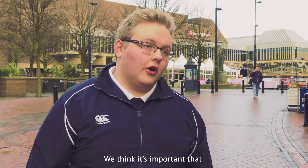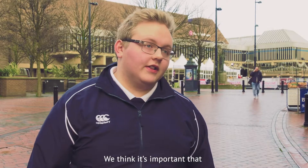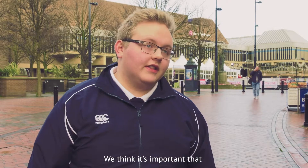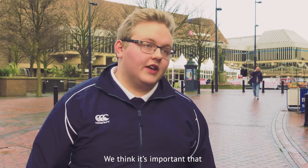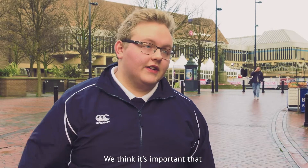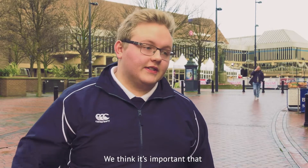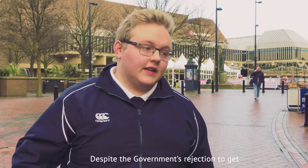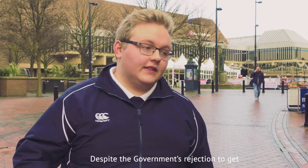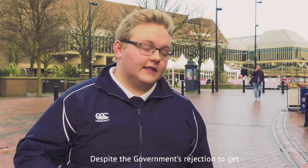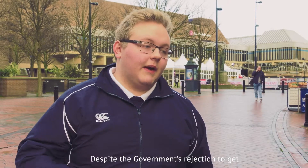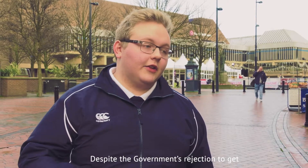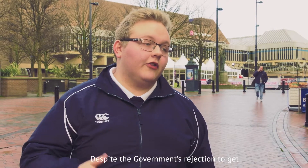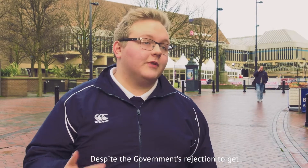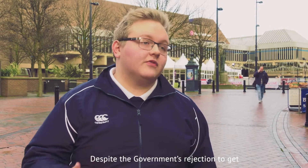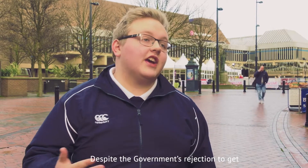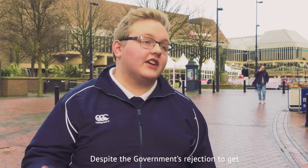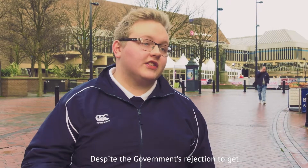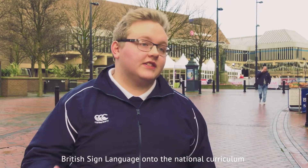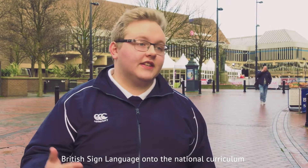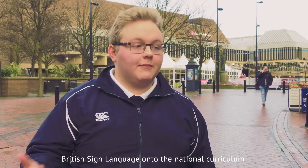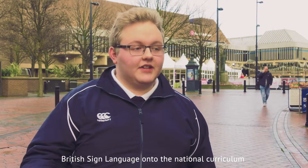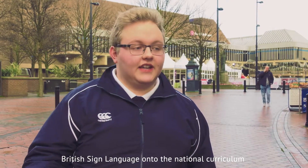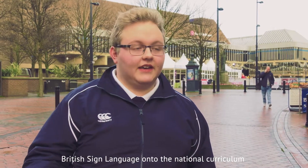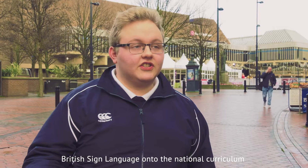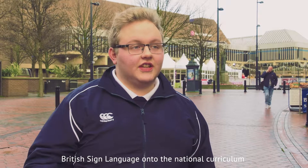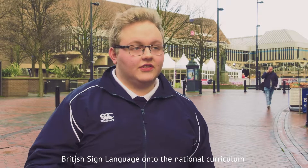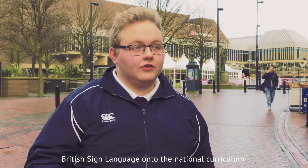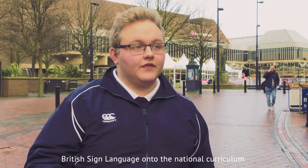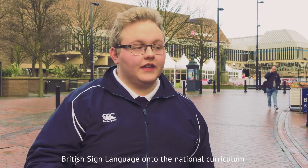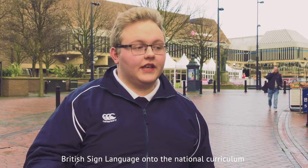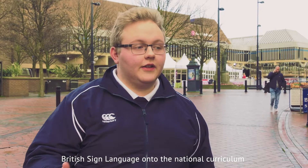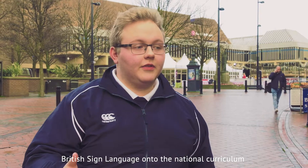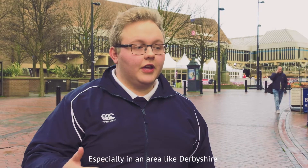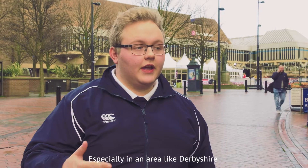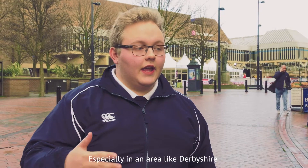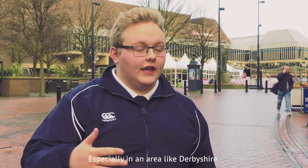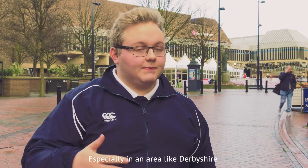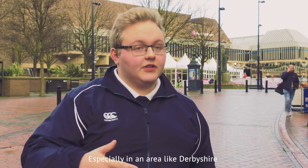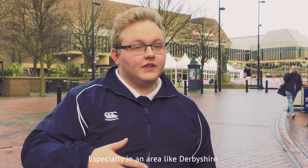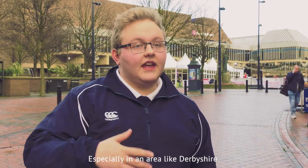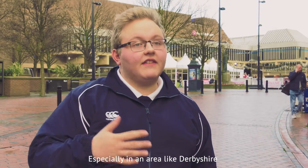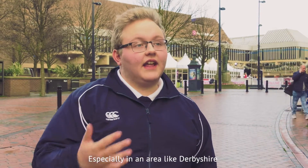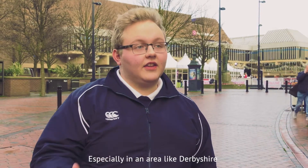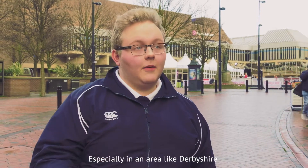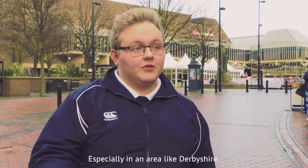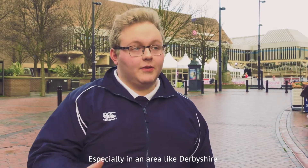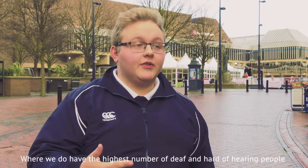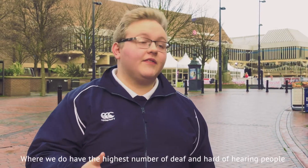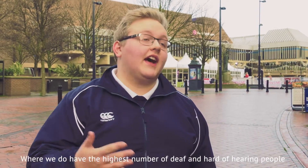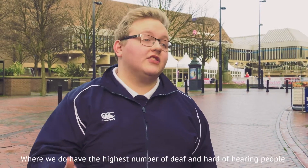Important that, despite the government's rejections to get British Sign Language into national curriculum, that especially within an area like Derbyshire, where we do have the highest